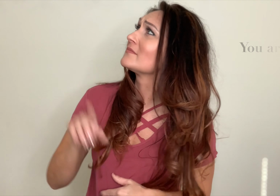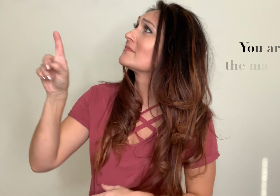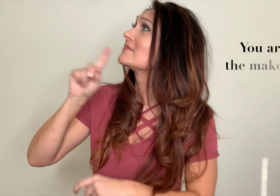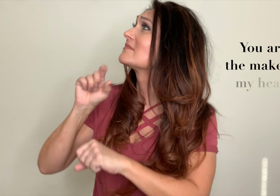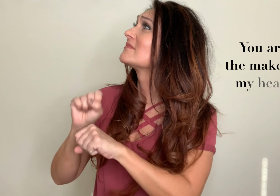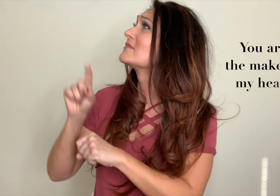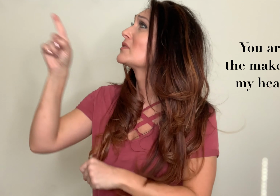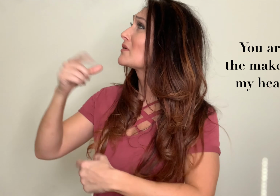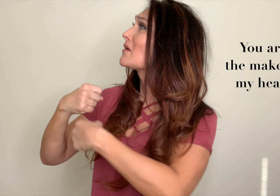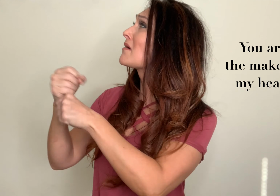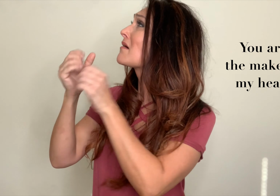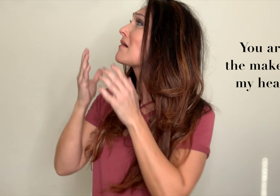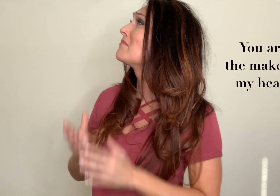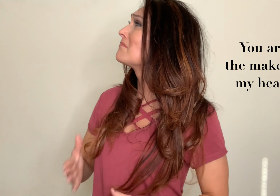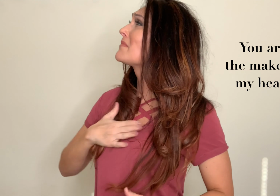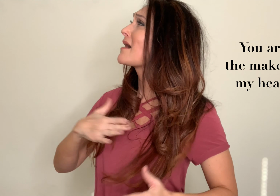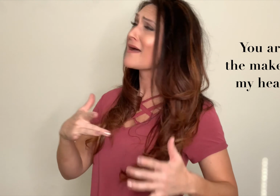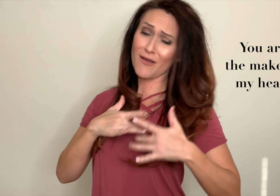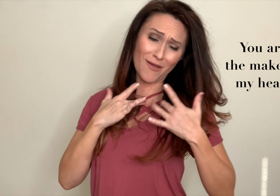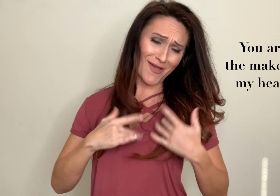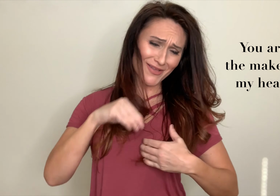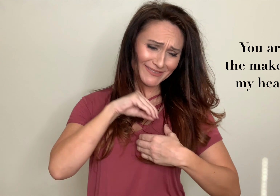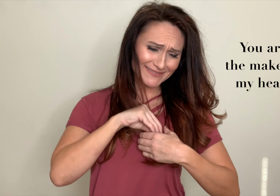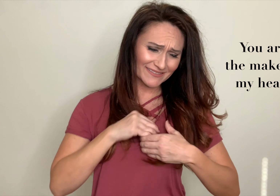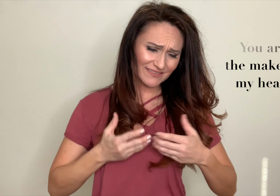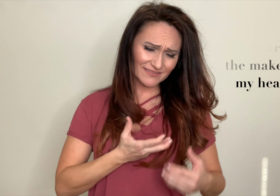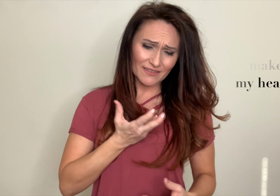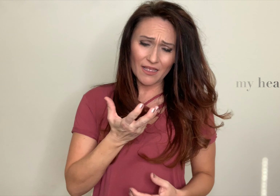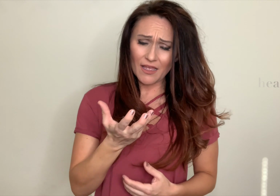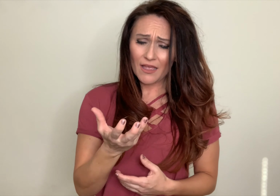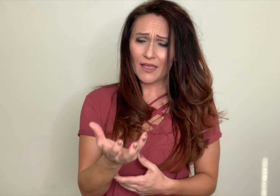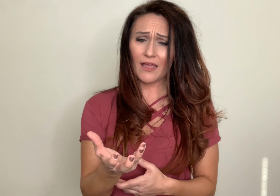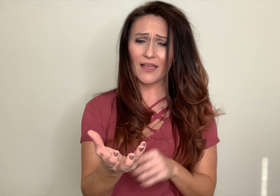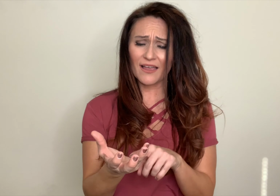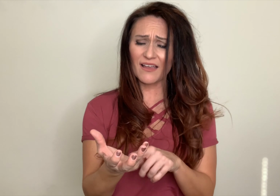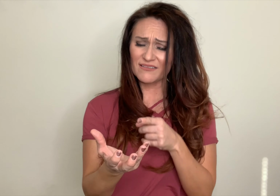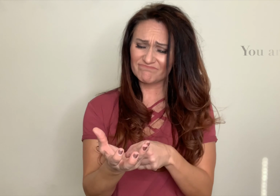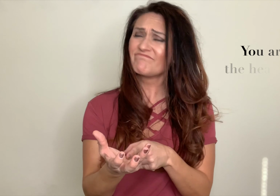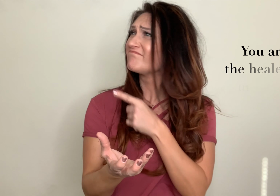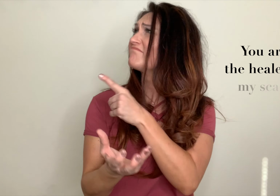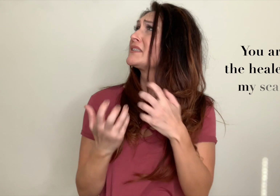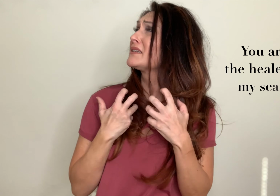You are the maker of my heart. You are